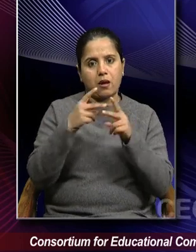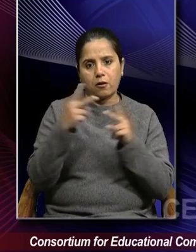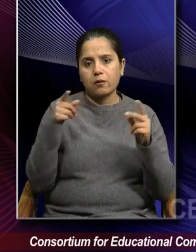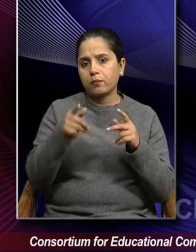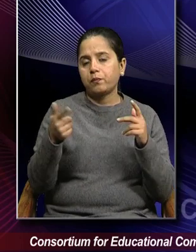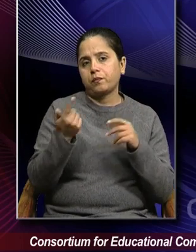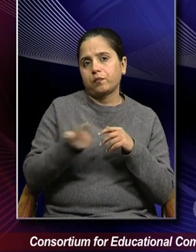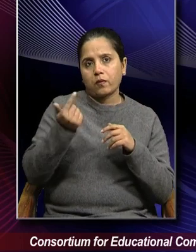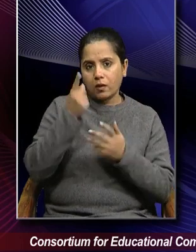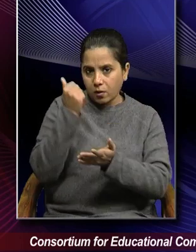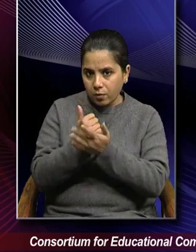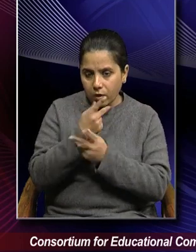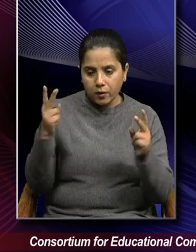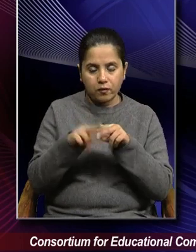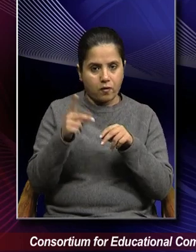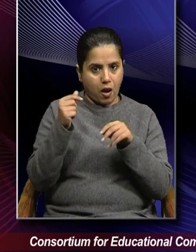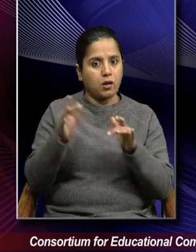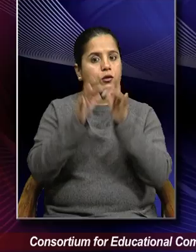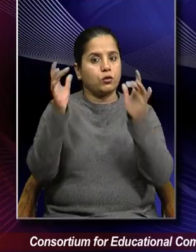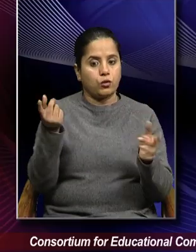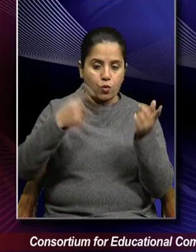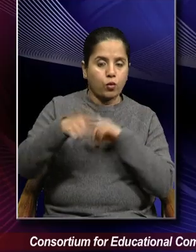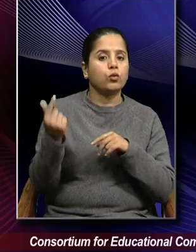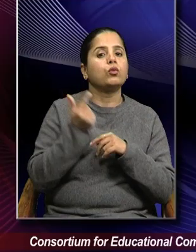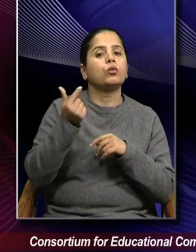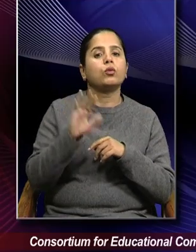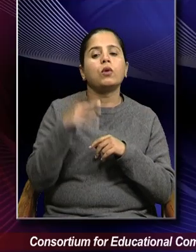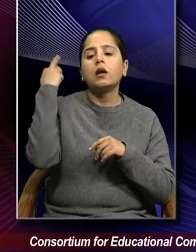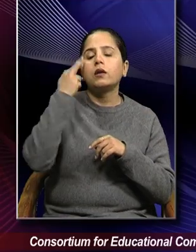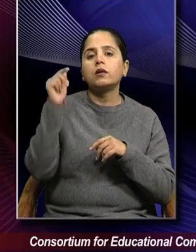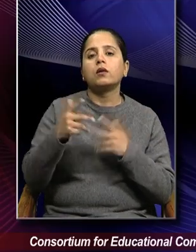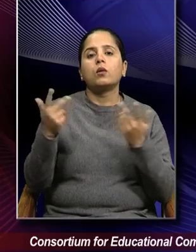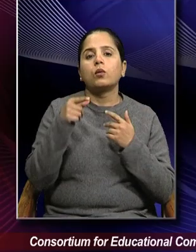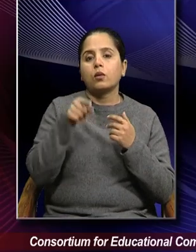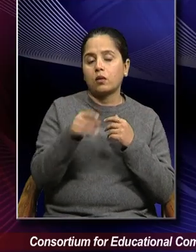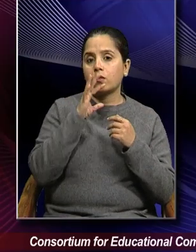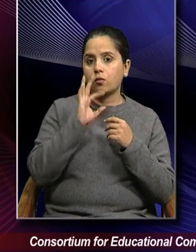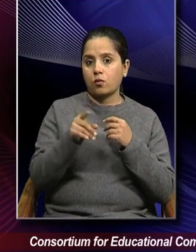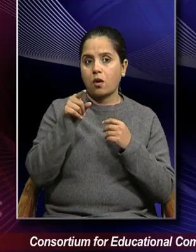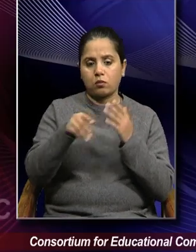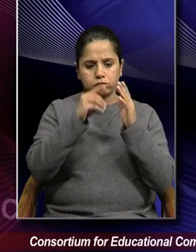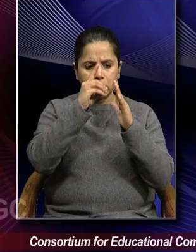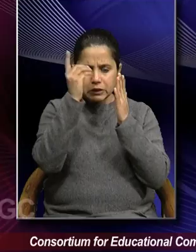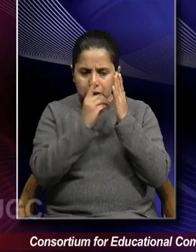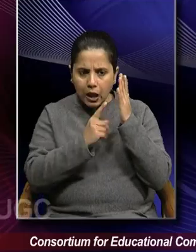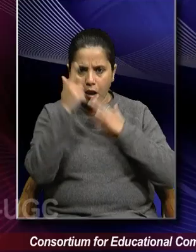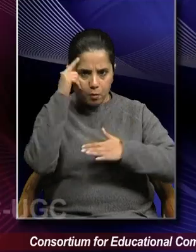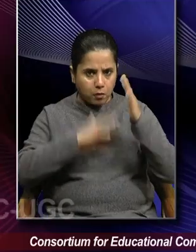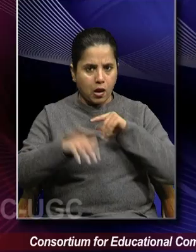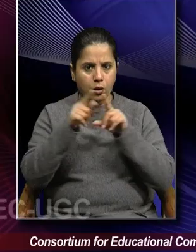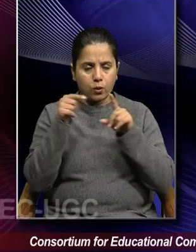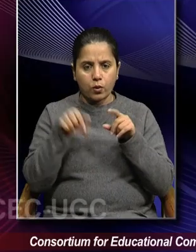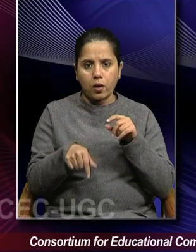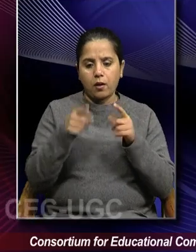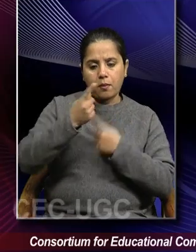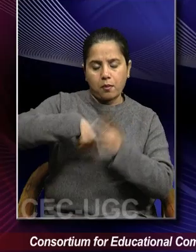used by banks and financial institutions. Because of its benefits, it is being designed in such a way that it is improving